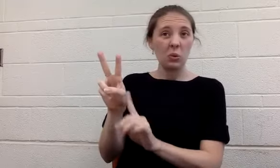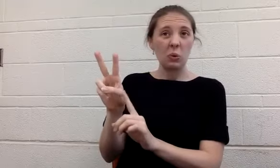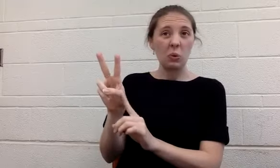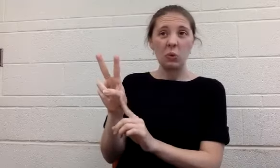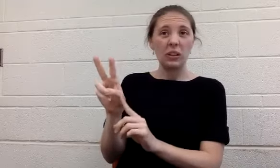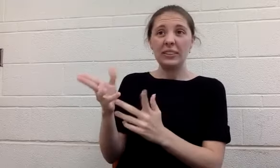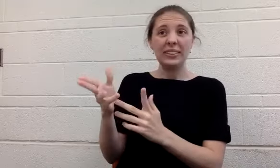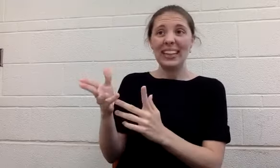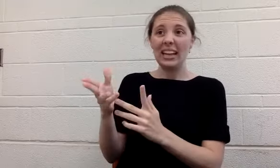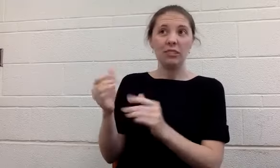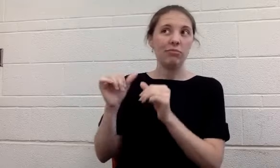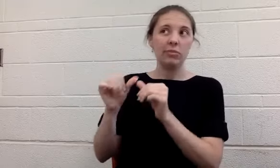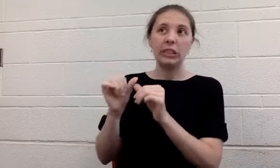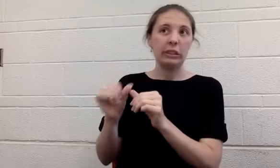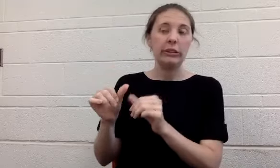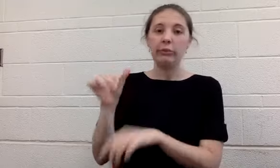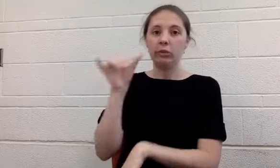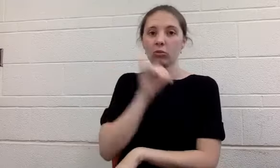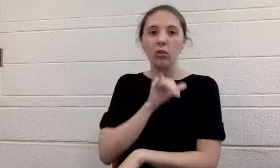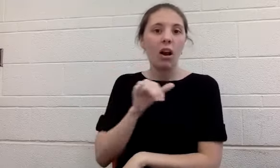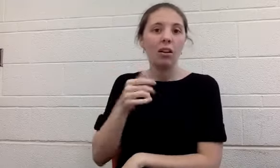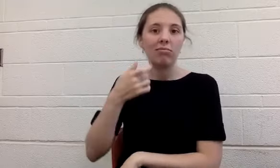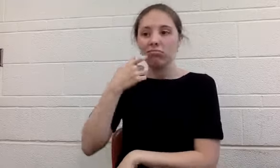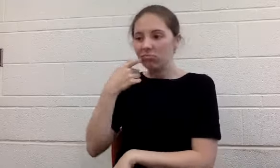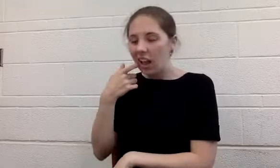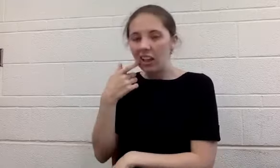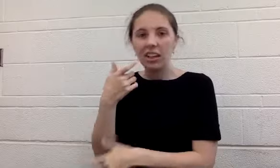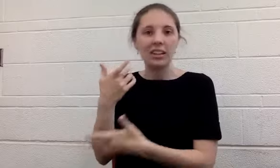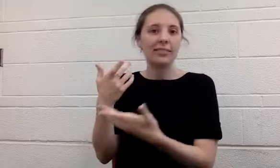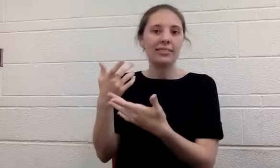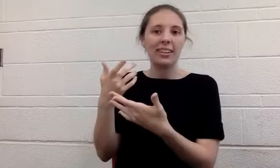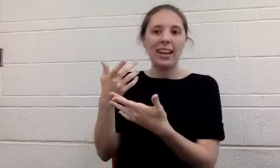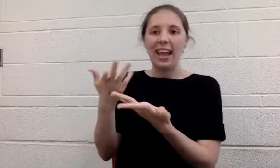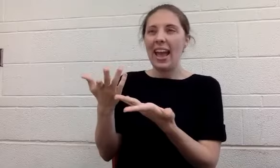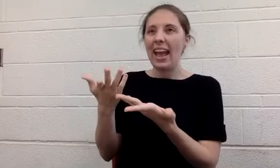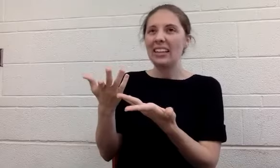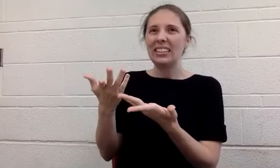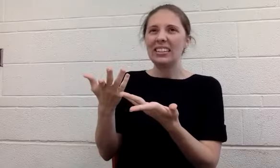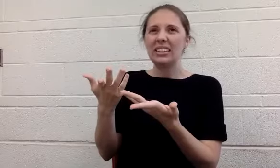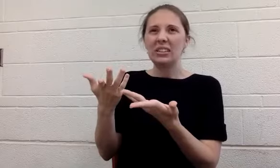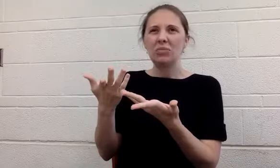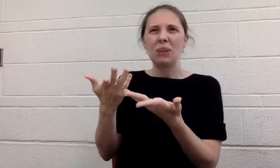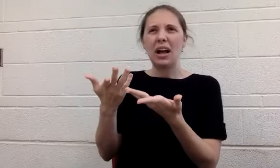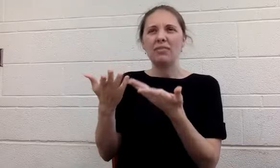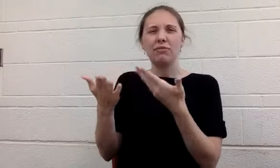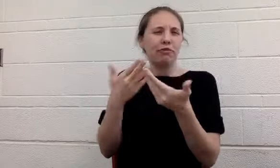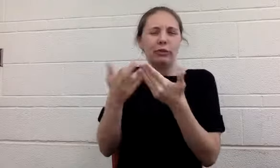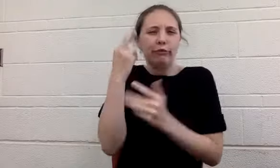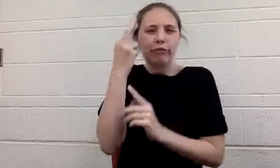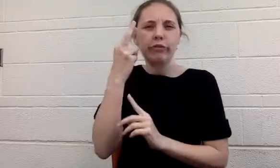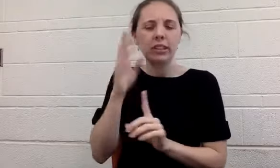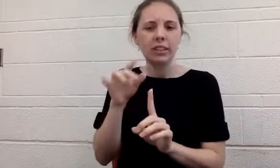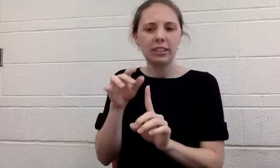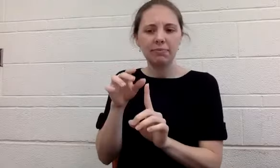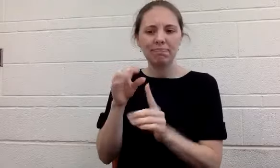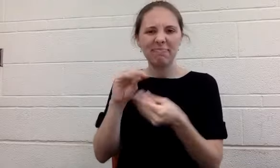on and I watched Earl, doing all this stuff, I was just, for whatever reason, I got 32 as the magic number in my head, that would be the year he